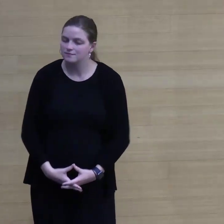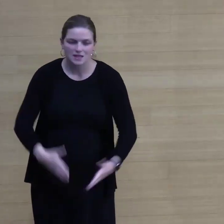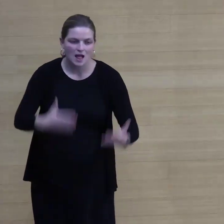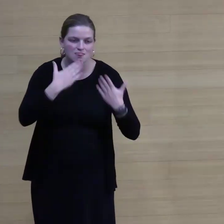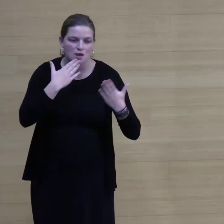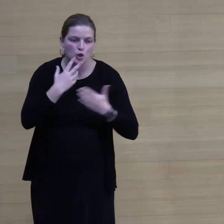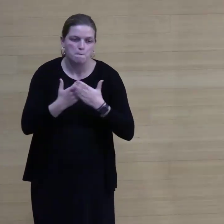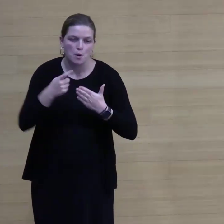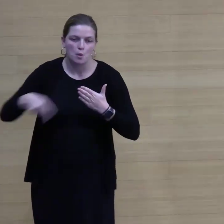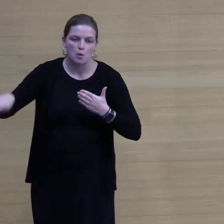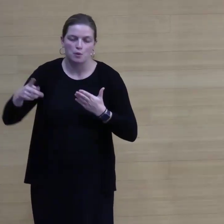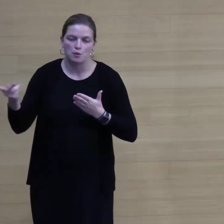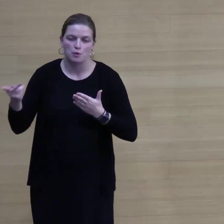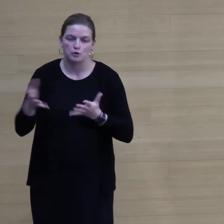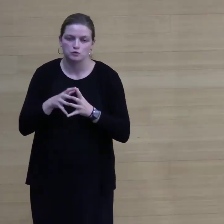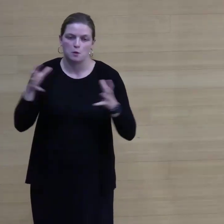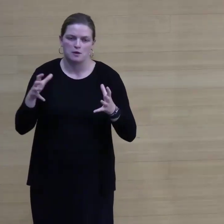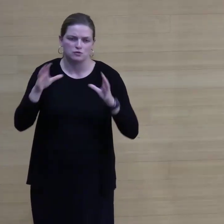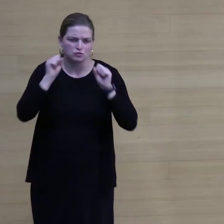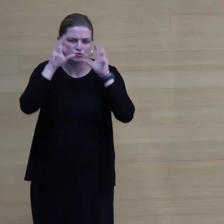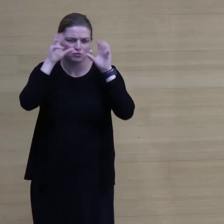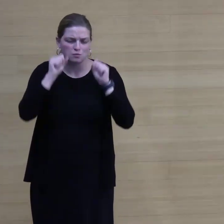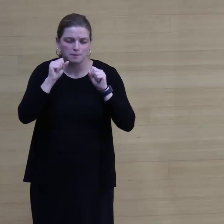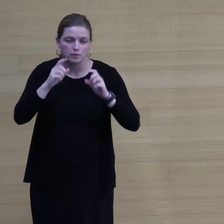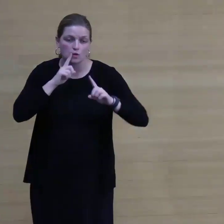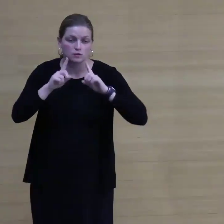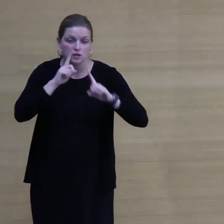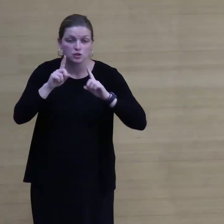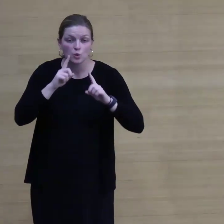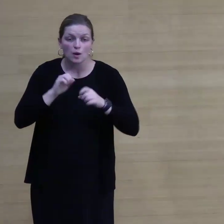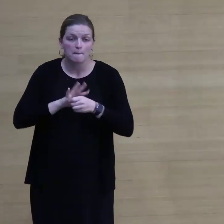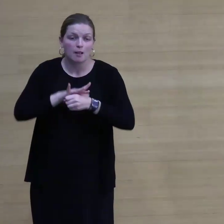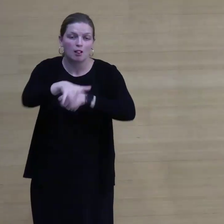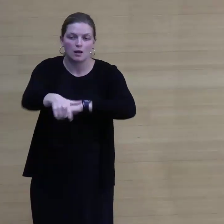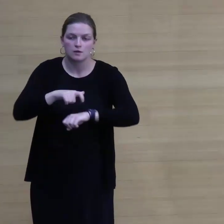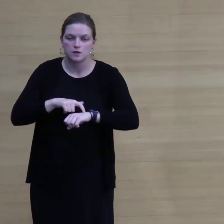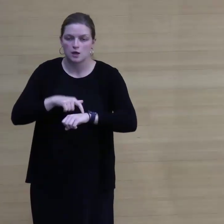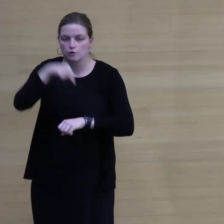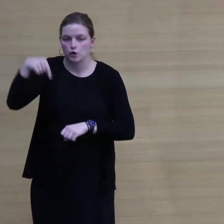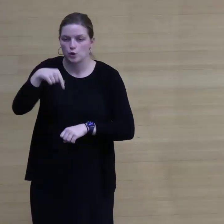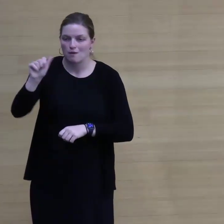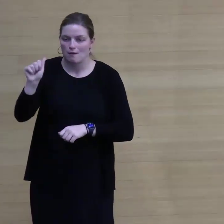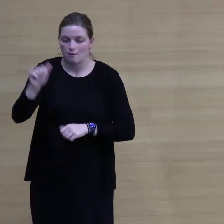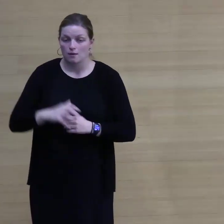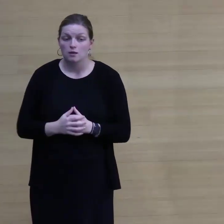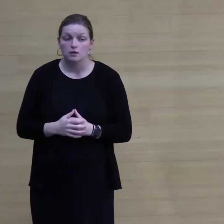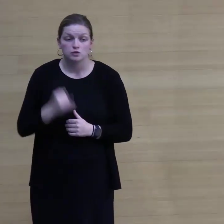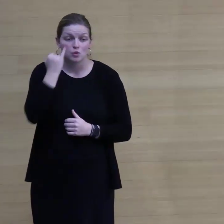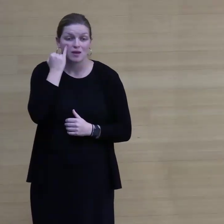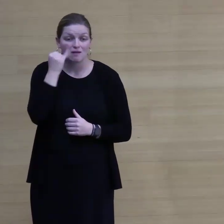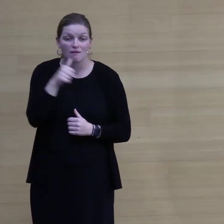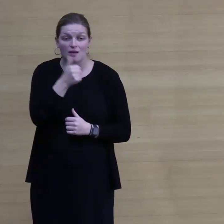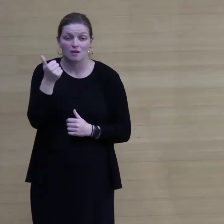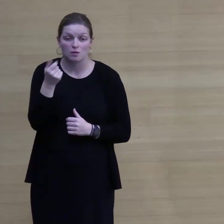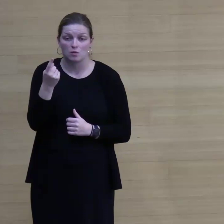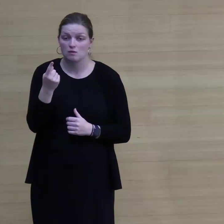Thank you both so much. It was a wonderful conversation, and we'll have plenty of time for questions and answers. So if anybody in